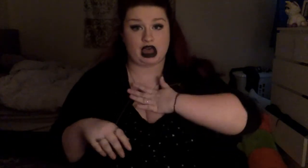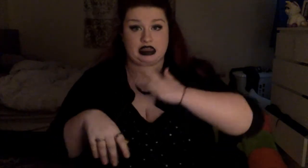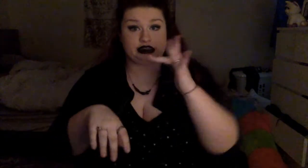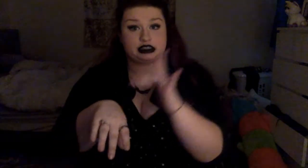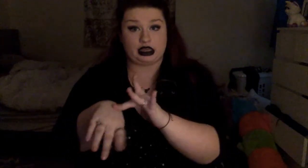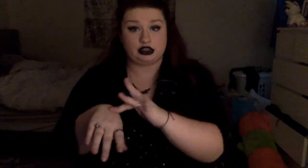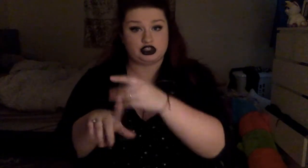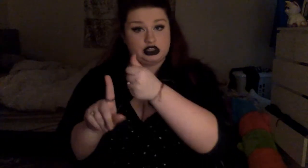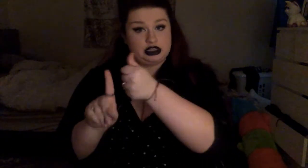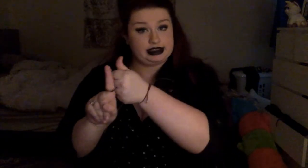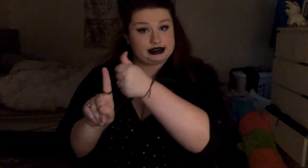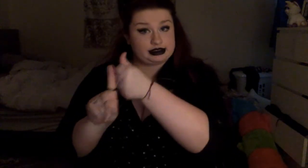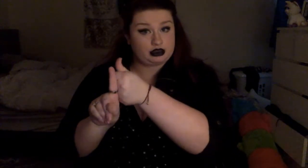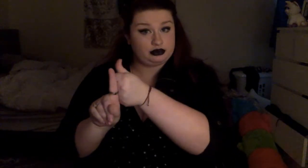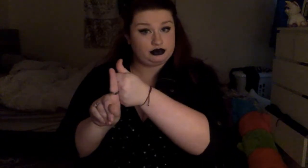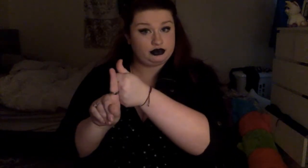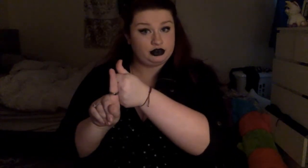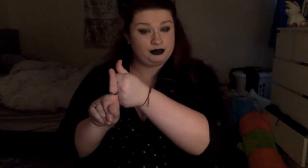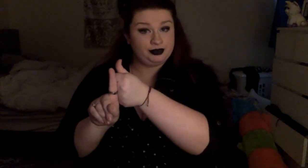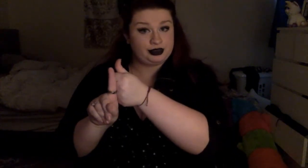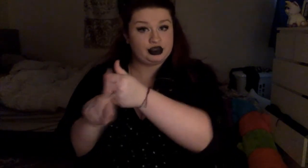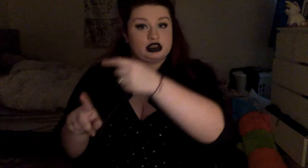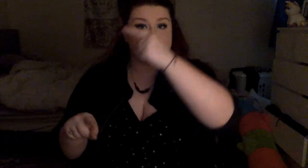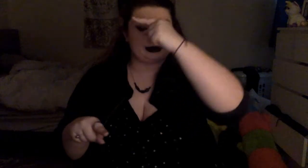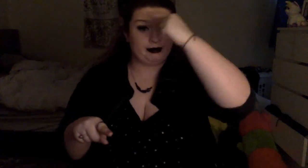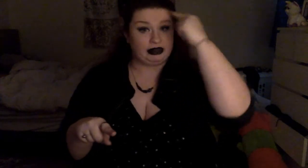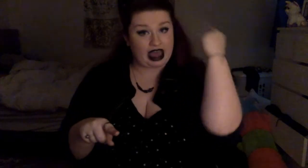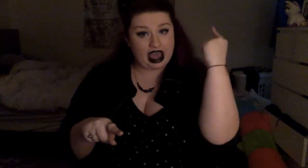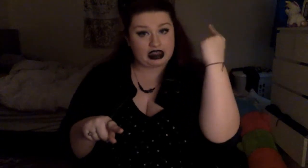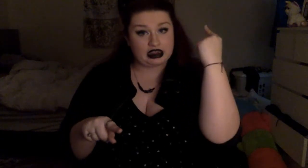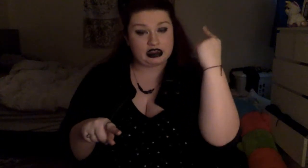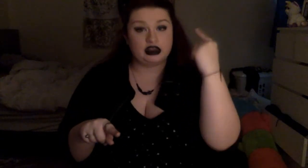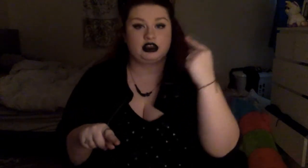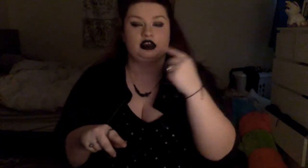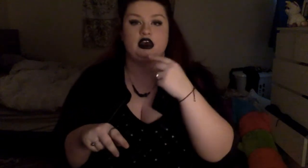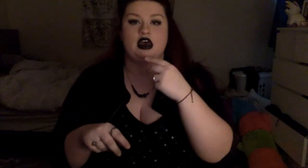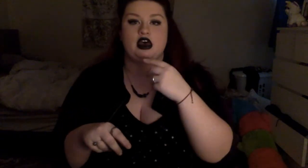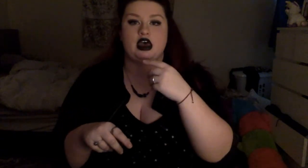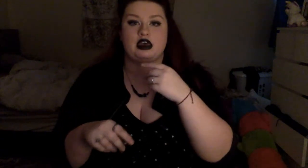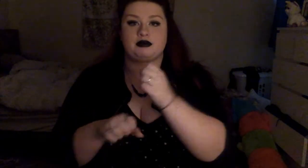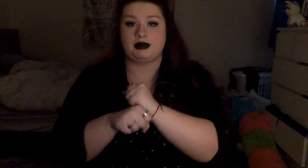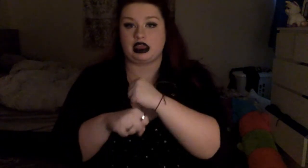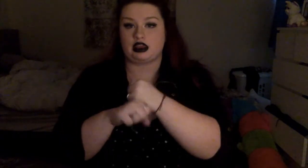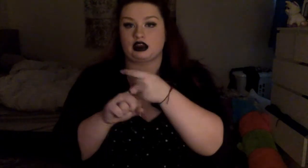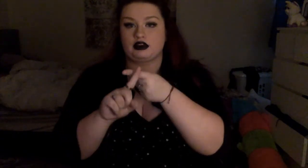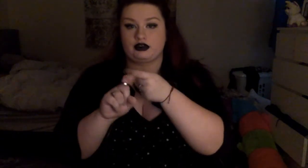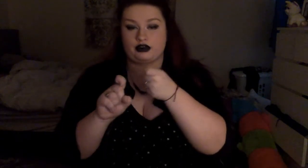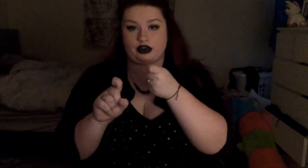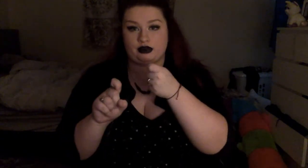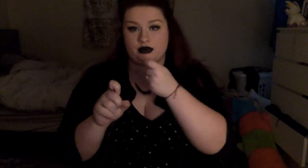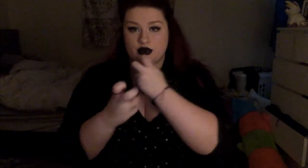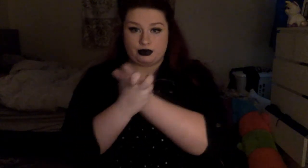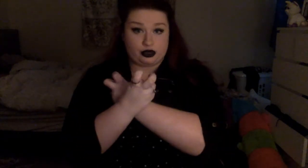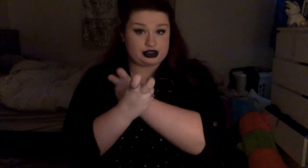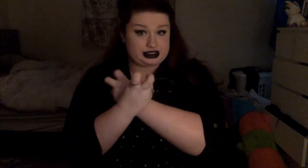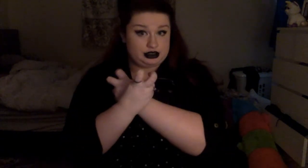my touch itself is black and made from poison.